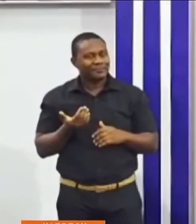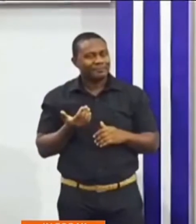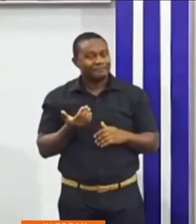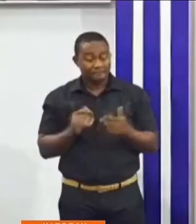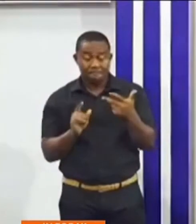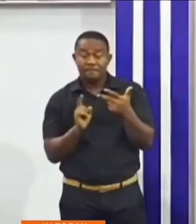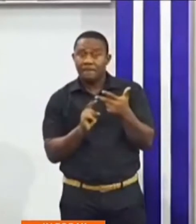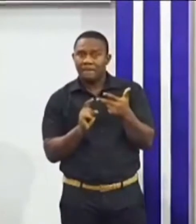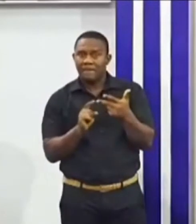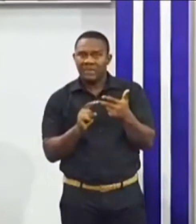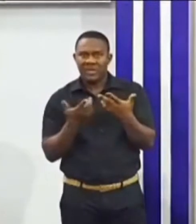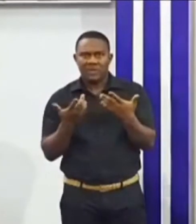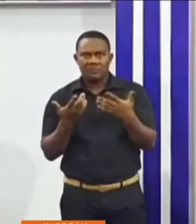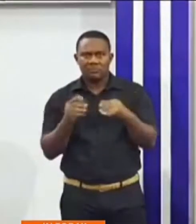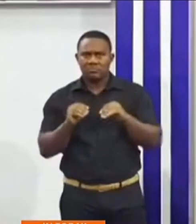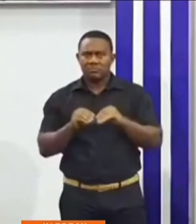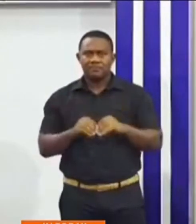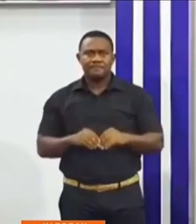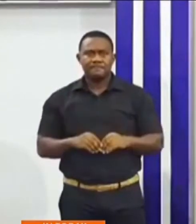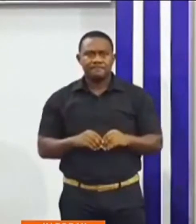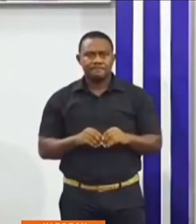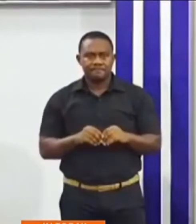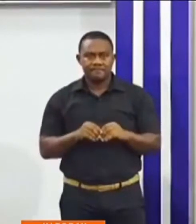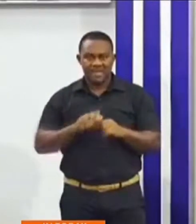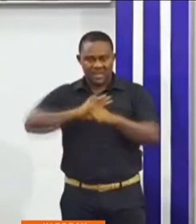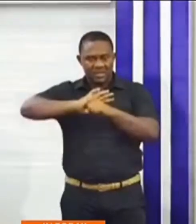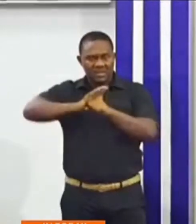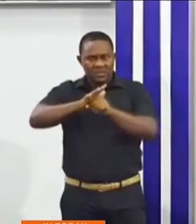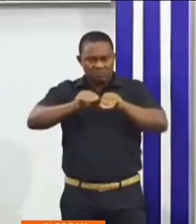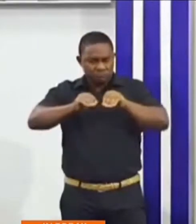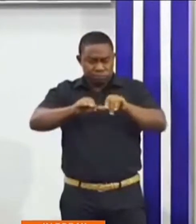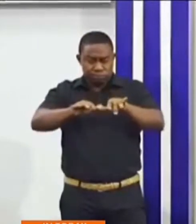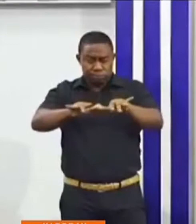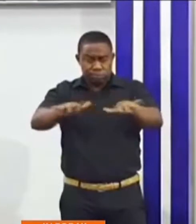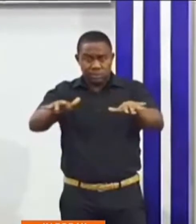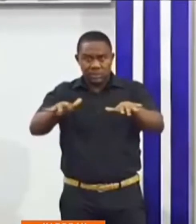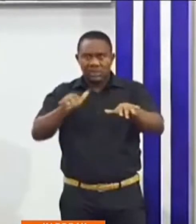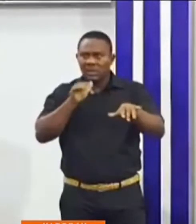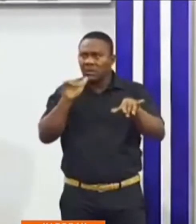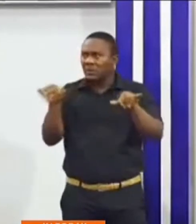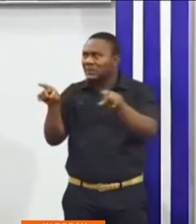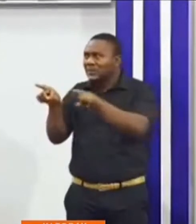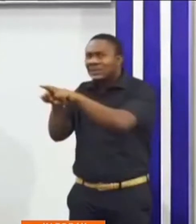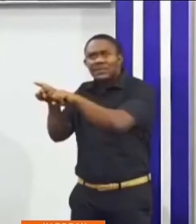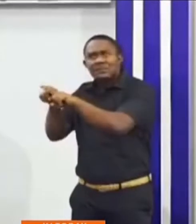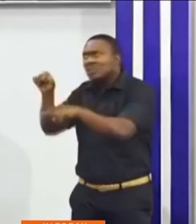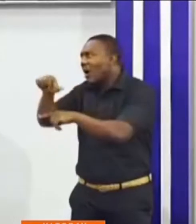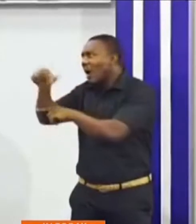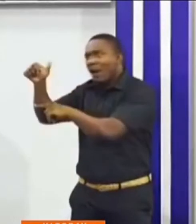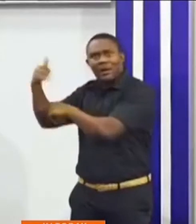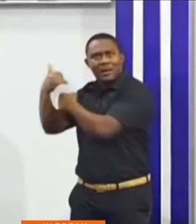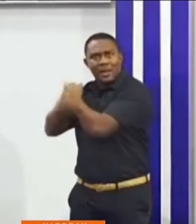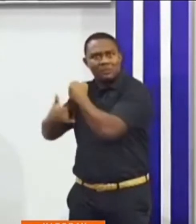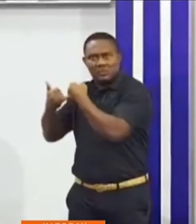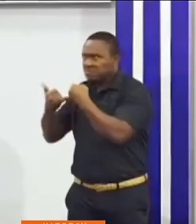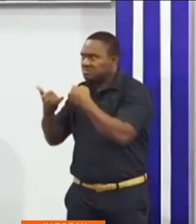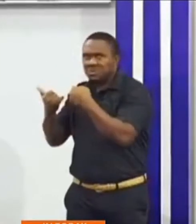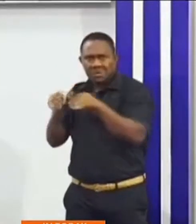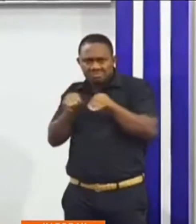even our spread is not as huge and fast as is happening this way